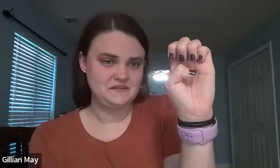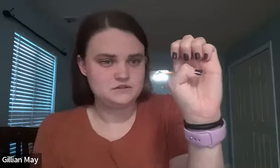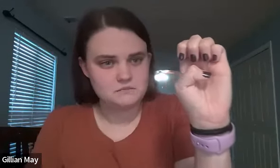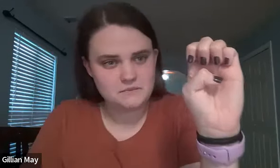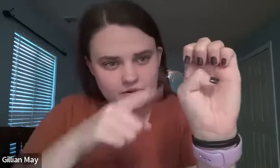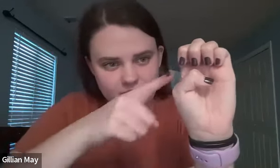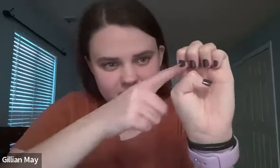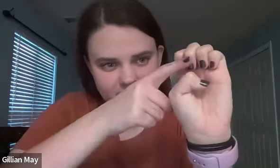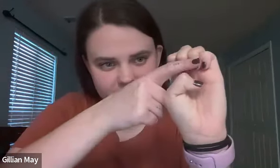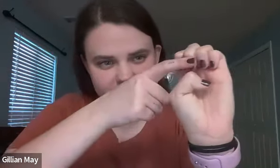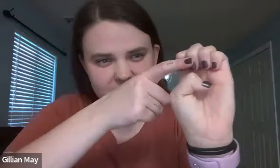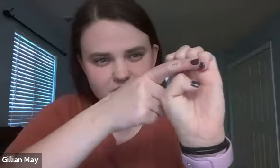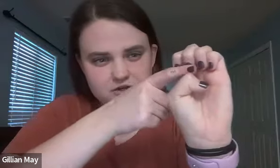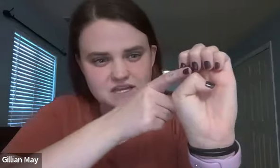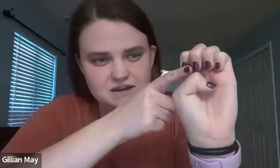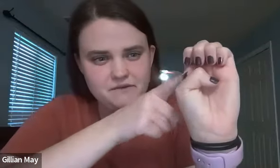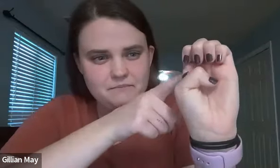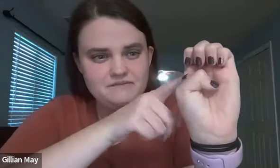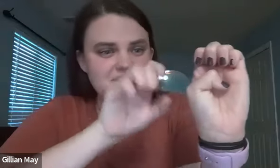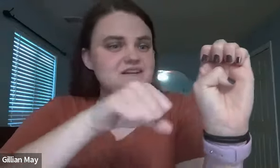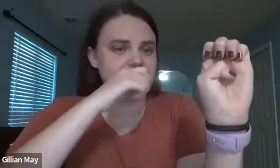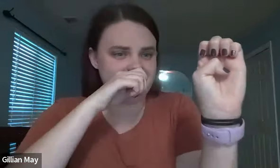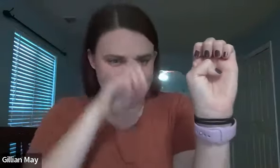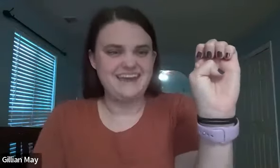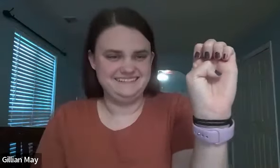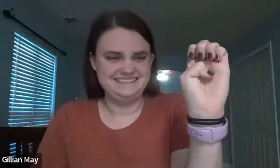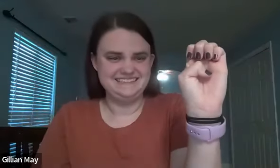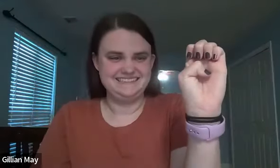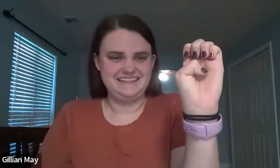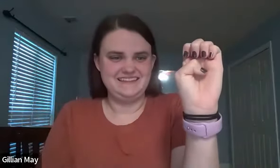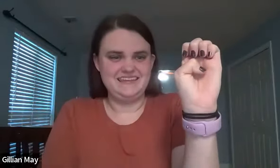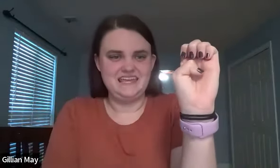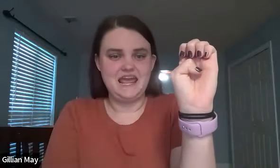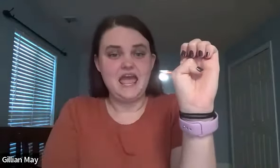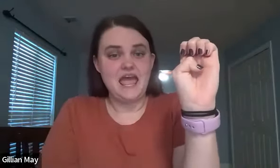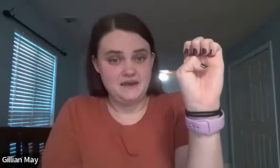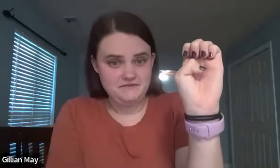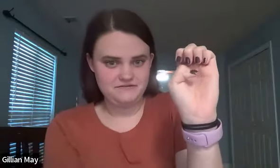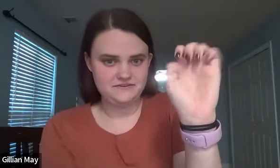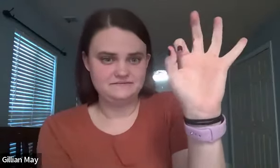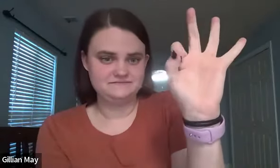So remember, you want your fingers kind of above it. There you go. Yeah. Then F,